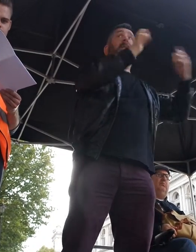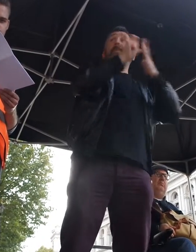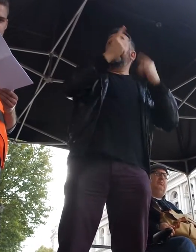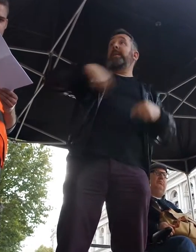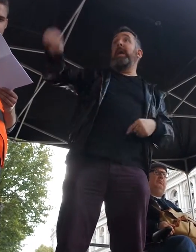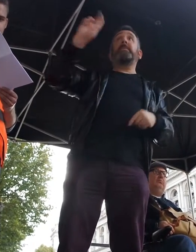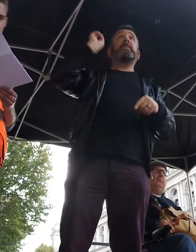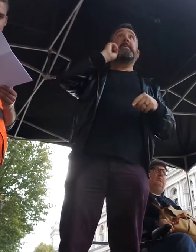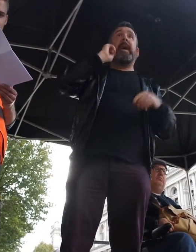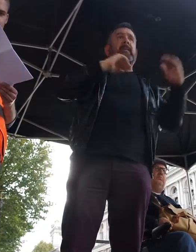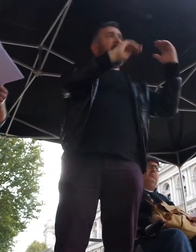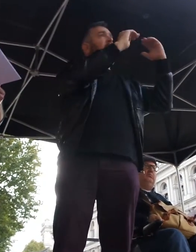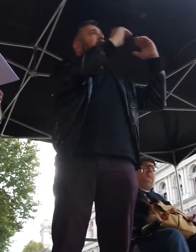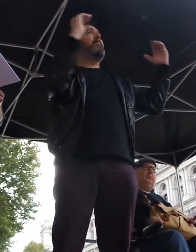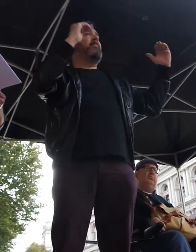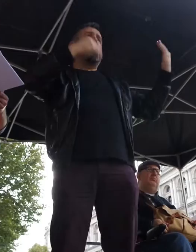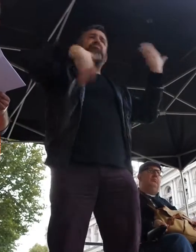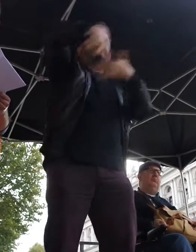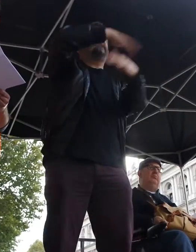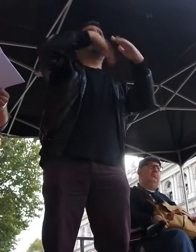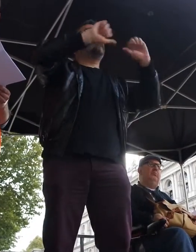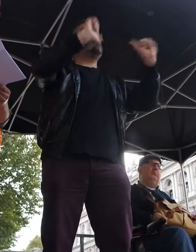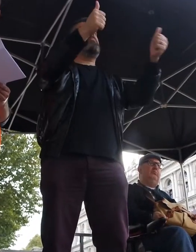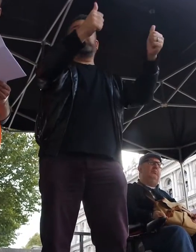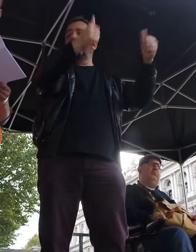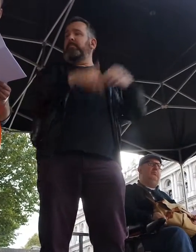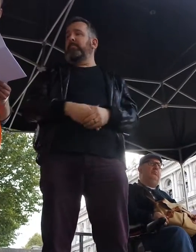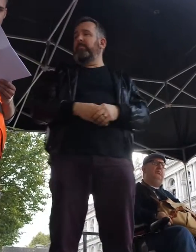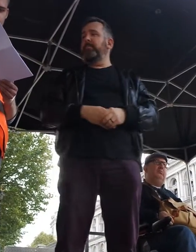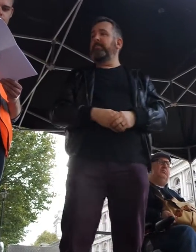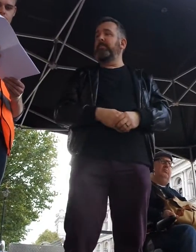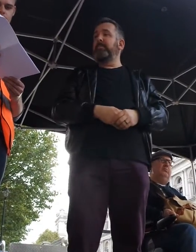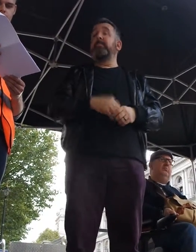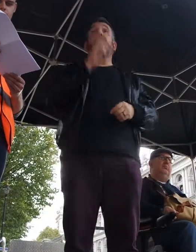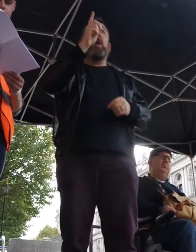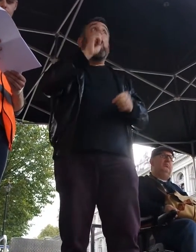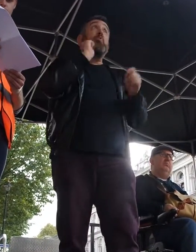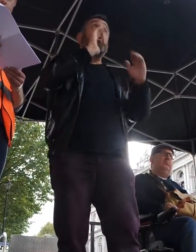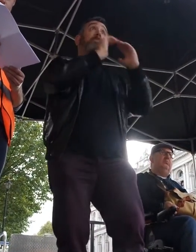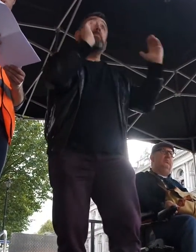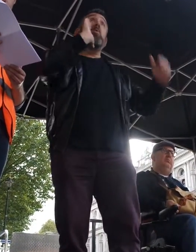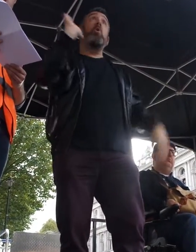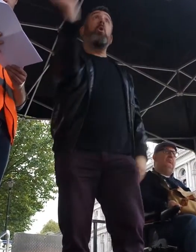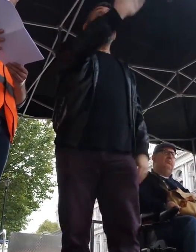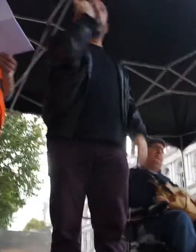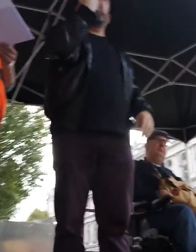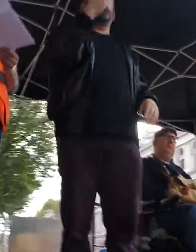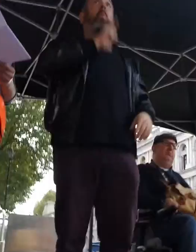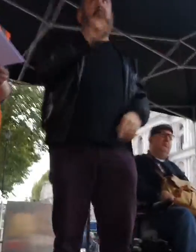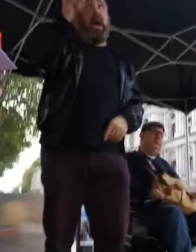What we need to be able to tell them is that deaf and disabled people should be treated and have the same opportunities as